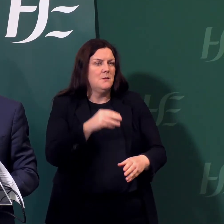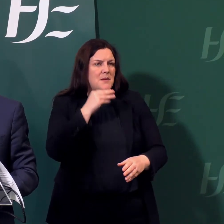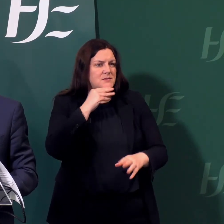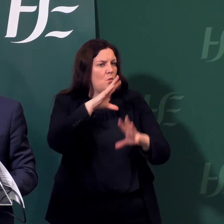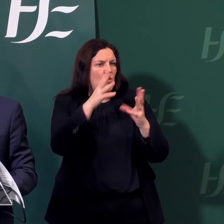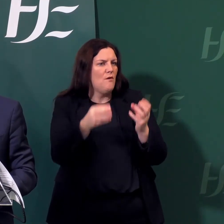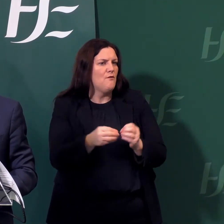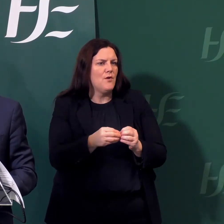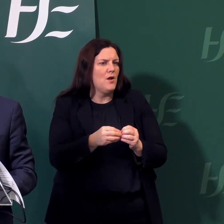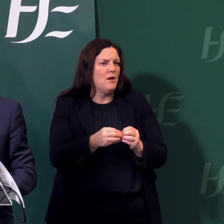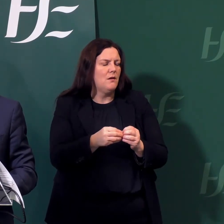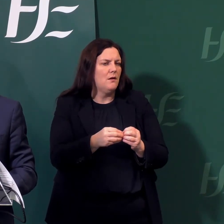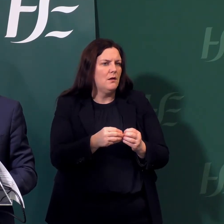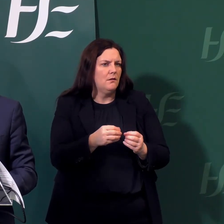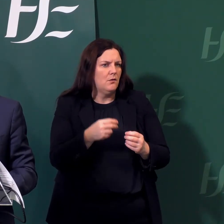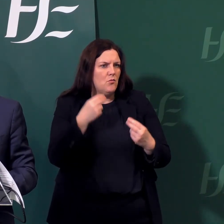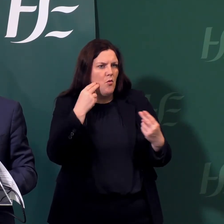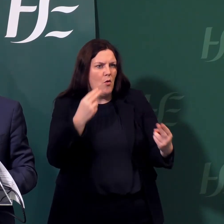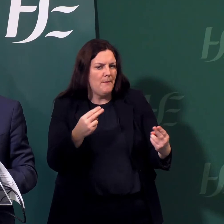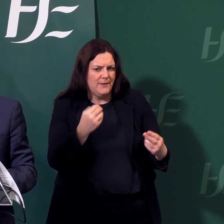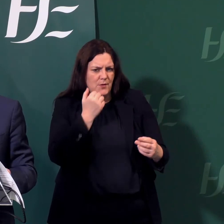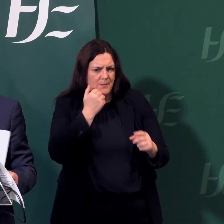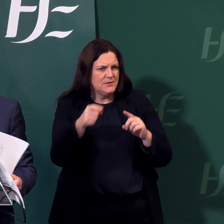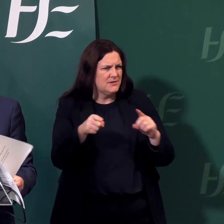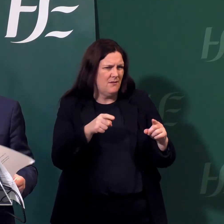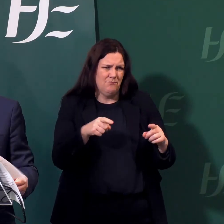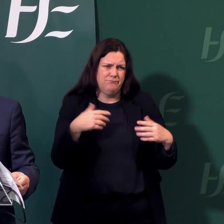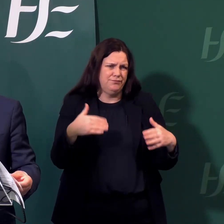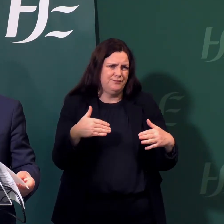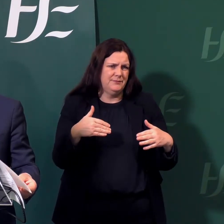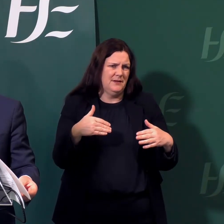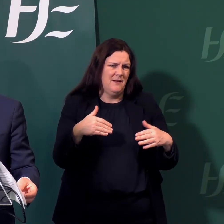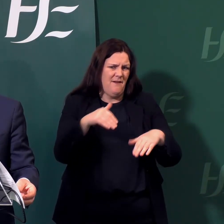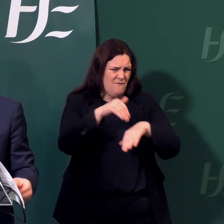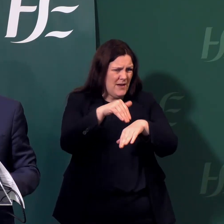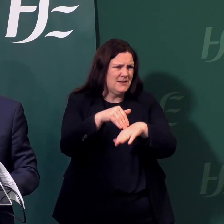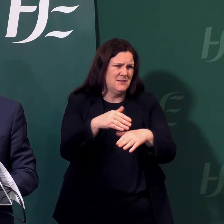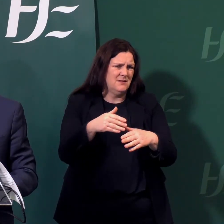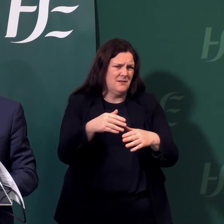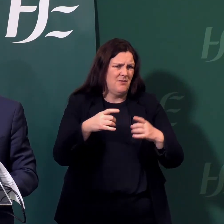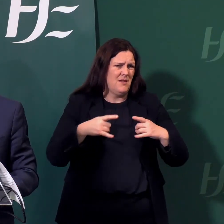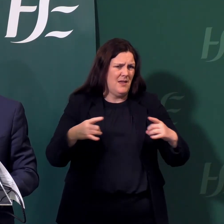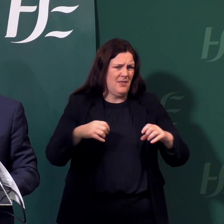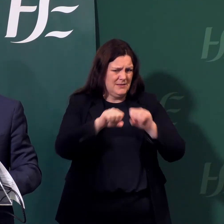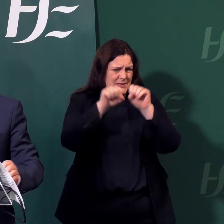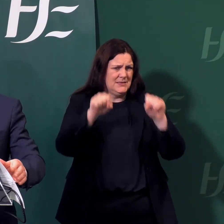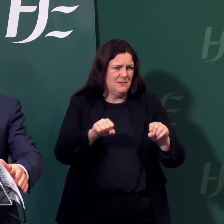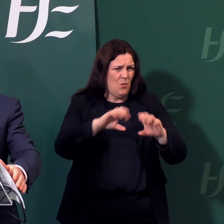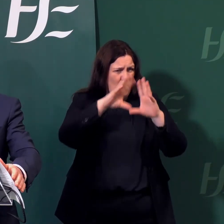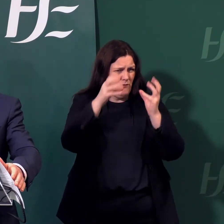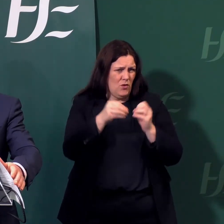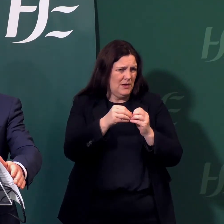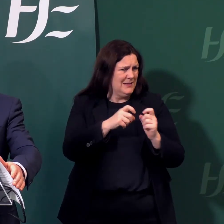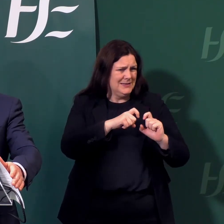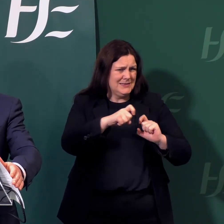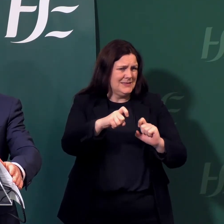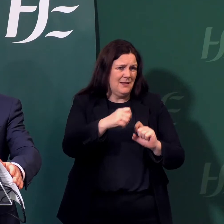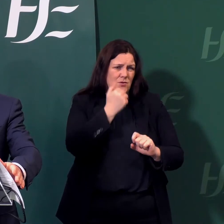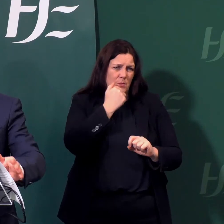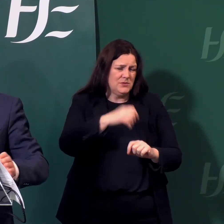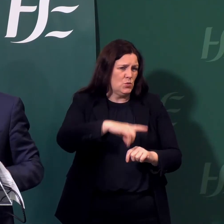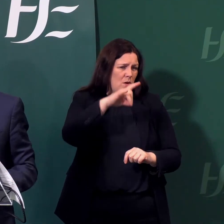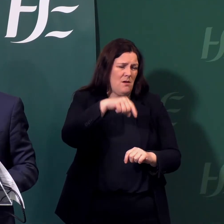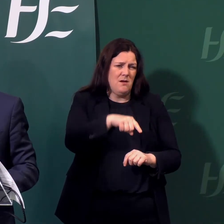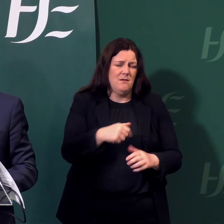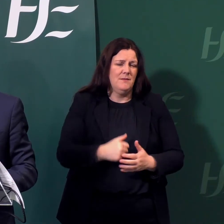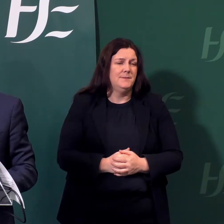be judged as normal. These are highly disproportionate impacts on the healthcare system and still far too high. I mentioned at the start,